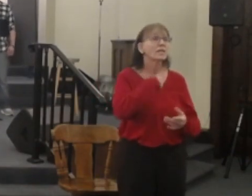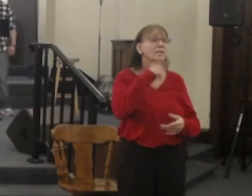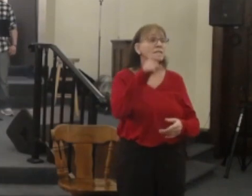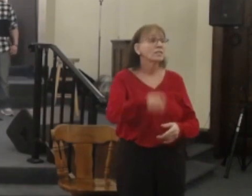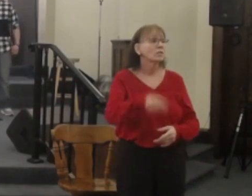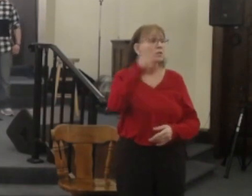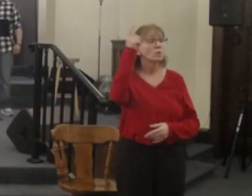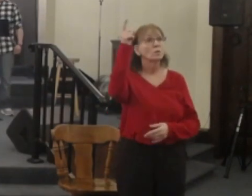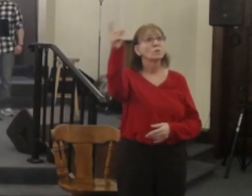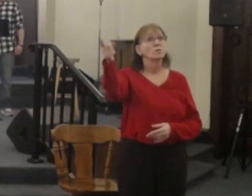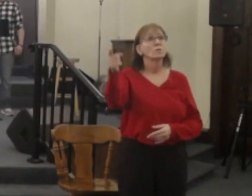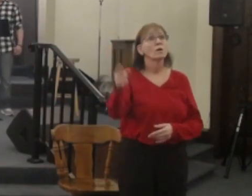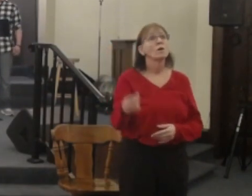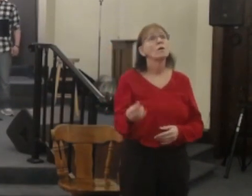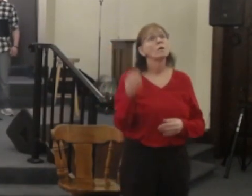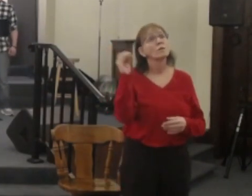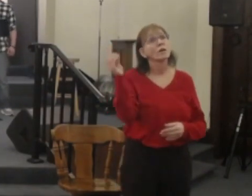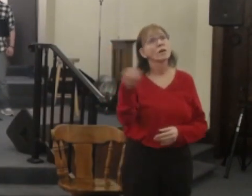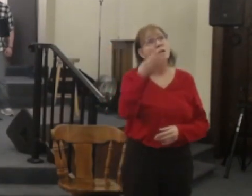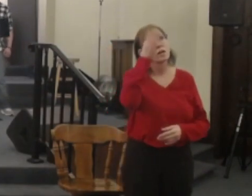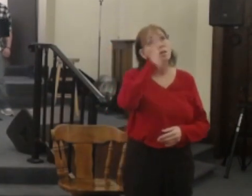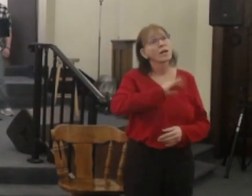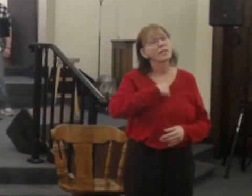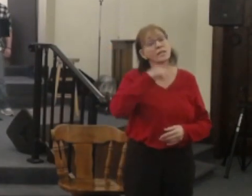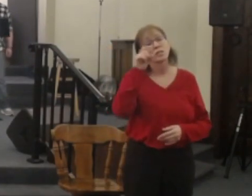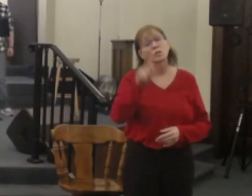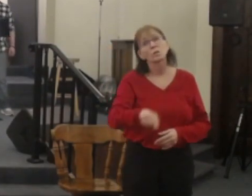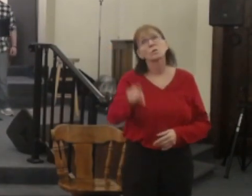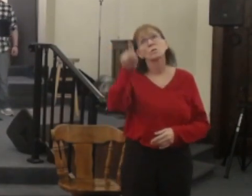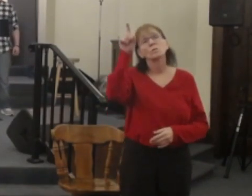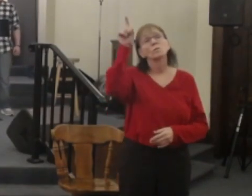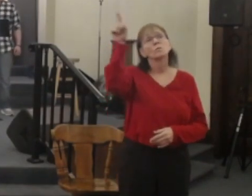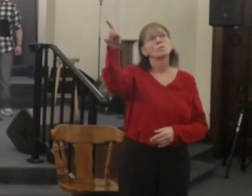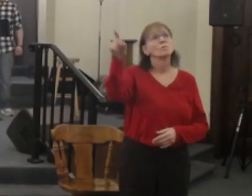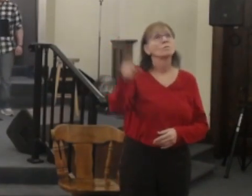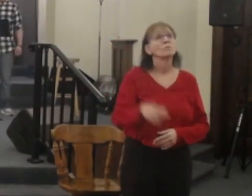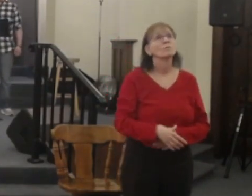you. Oh God, I need you.